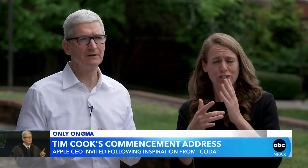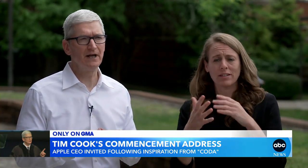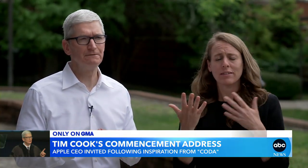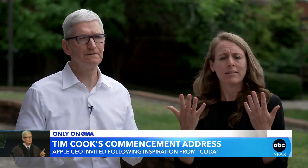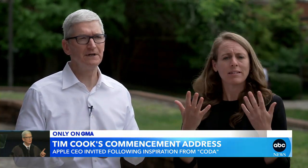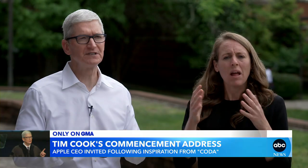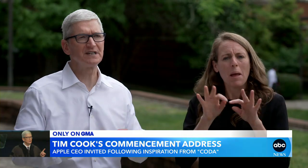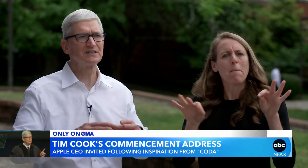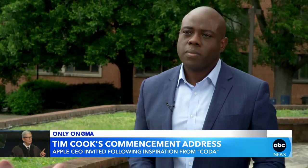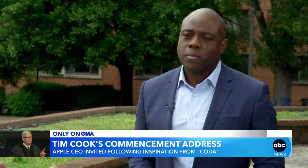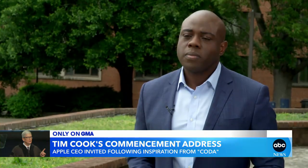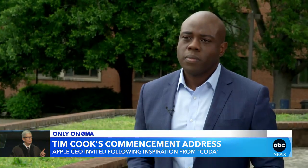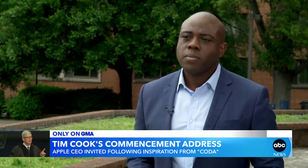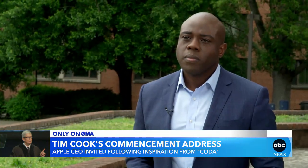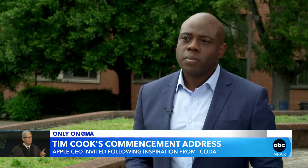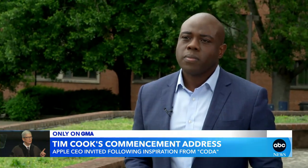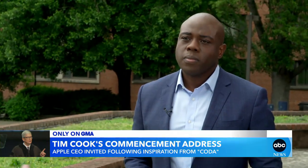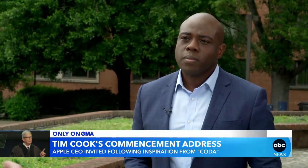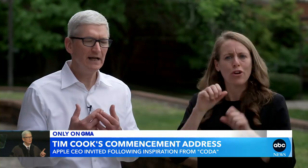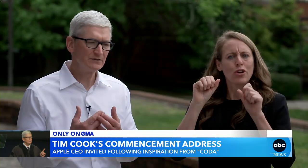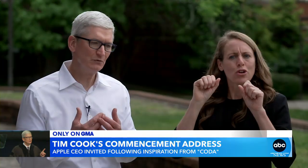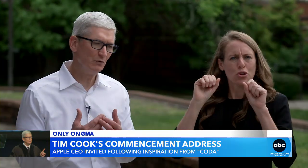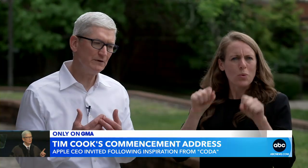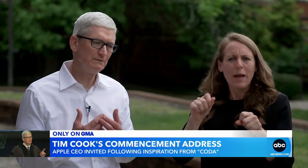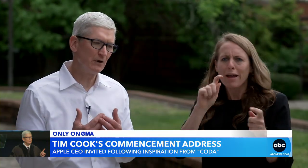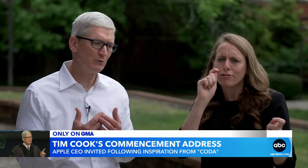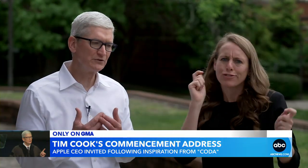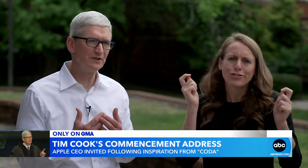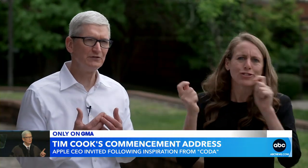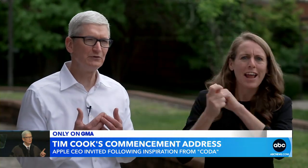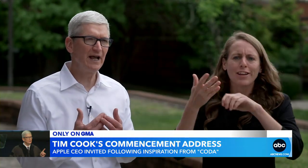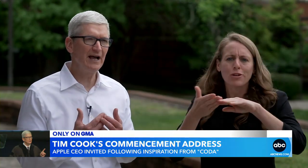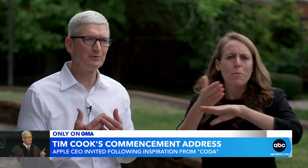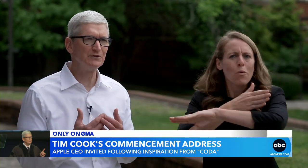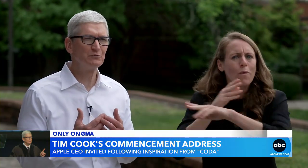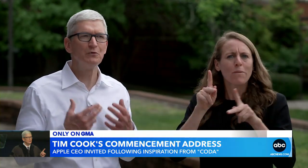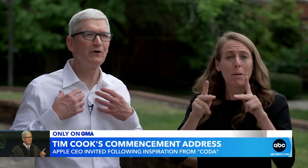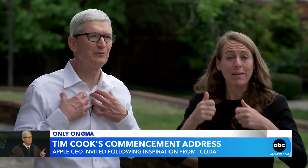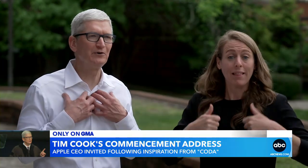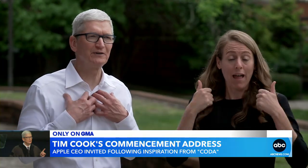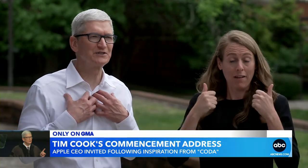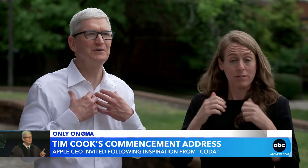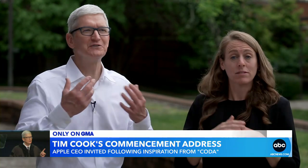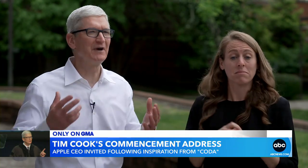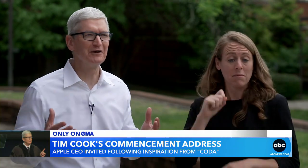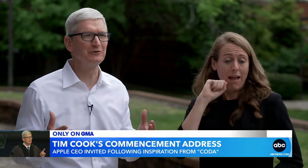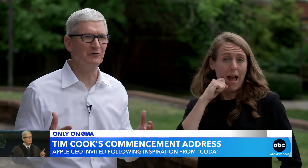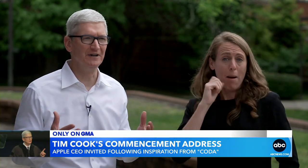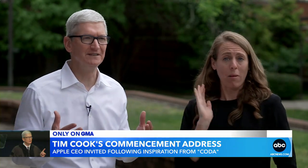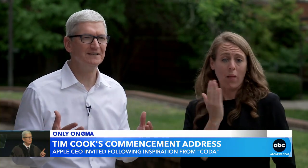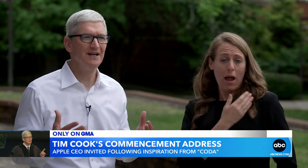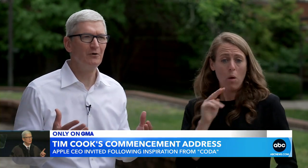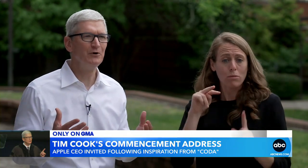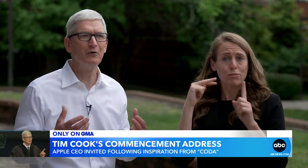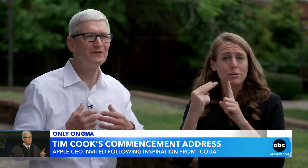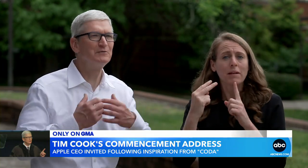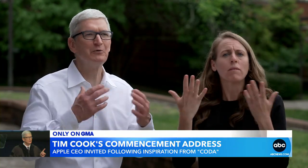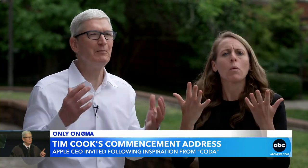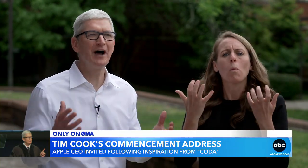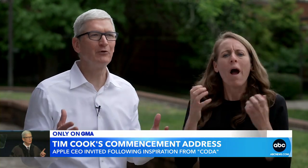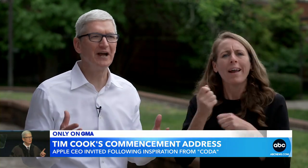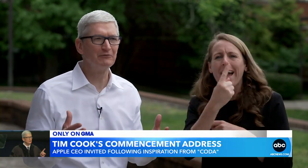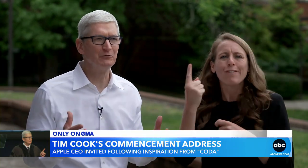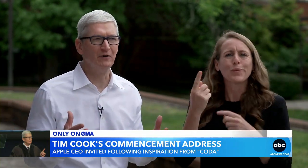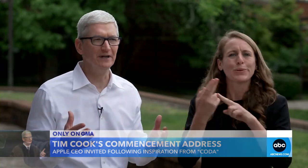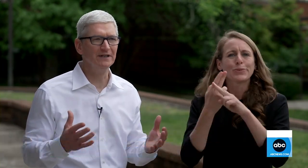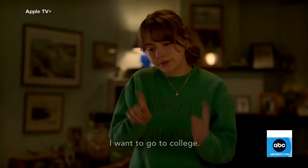life accessible for everyone. And so what we've always tried to do at Apple is we want our products to be used by everyone. We want them